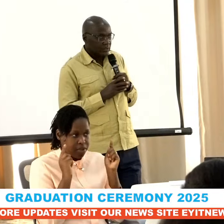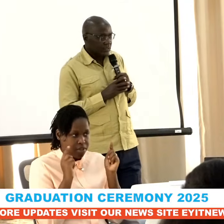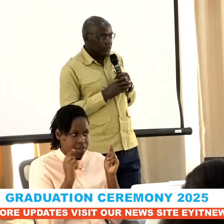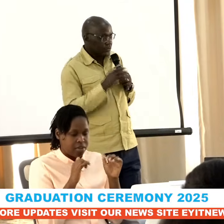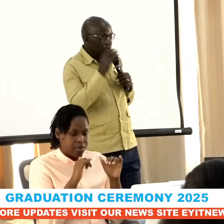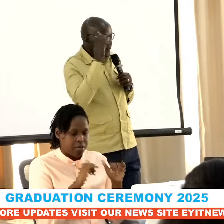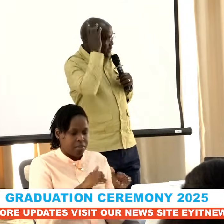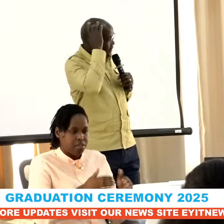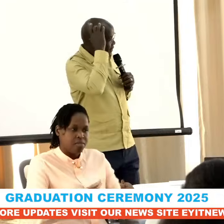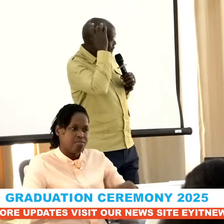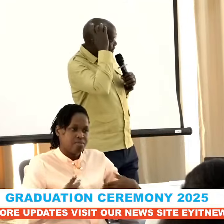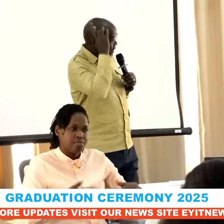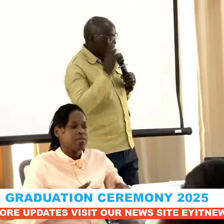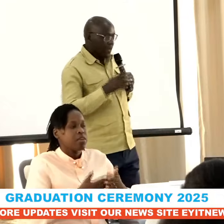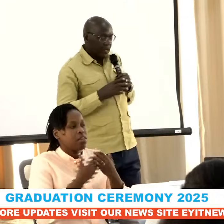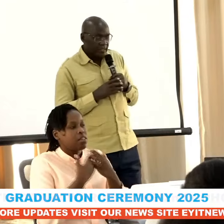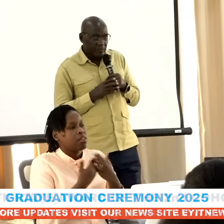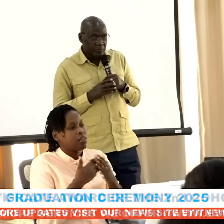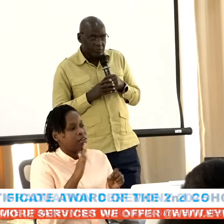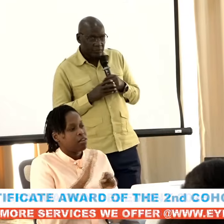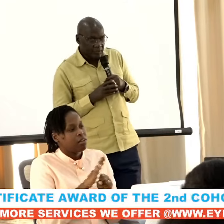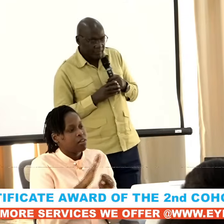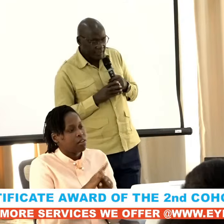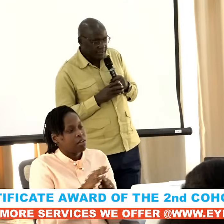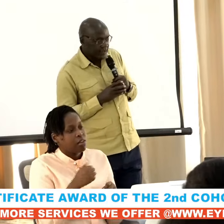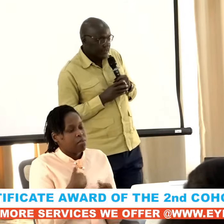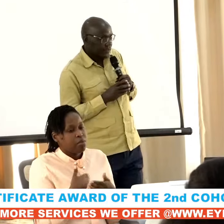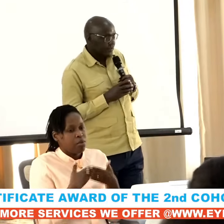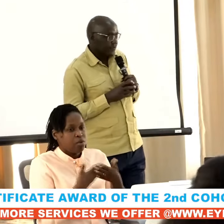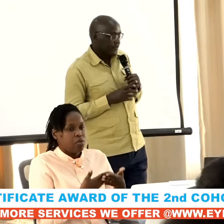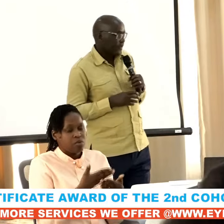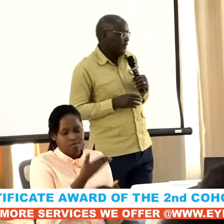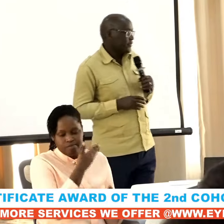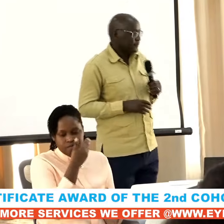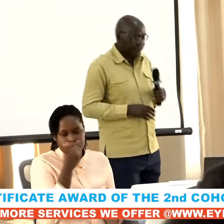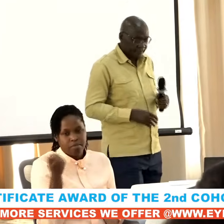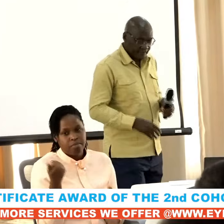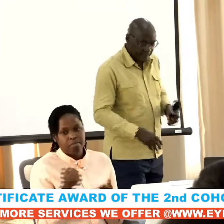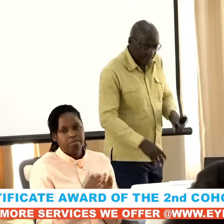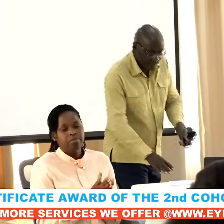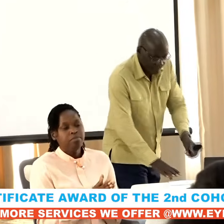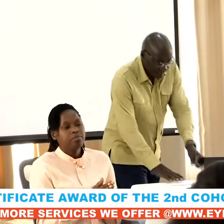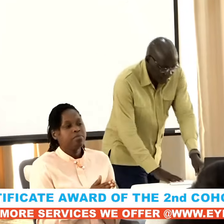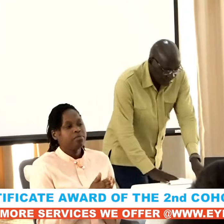So thank you so much, and I wish you the best.